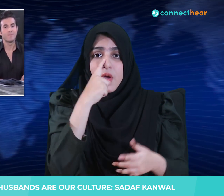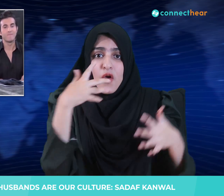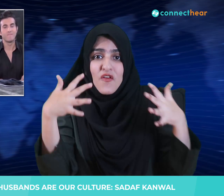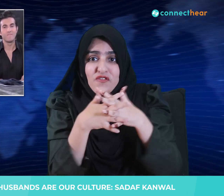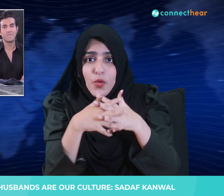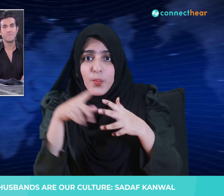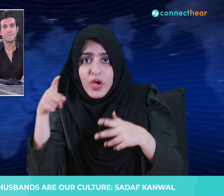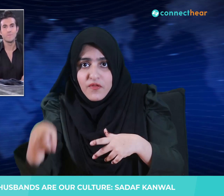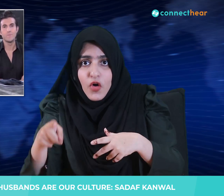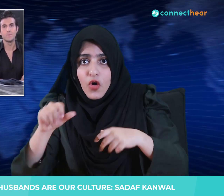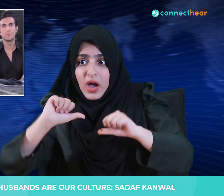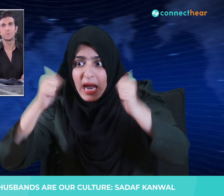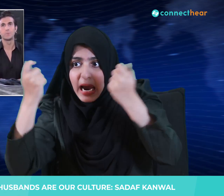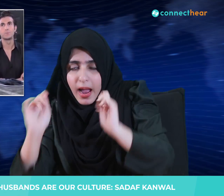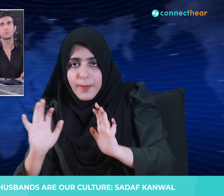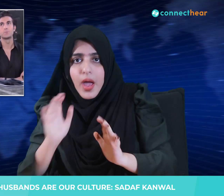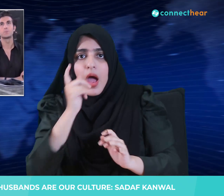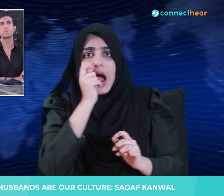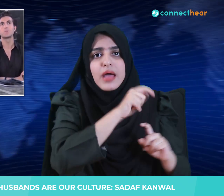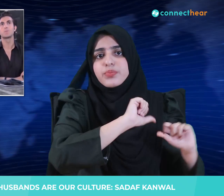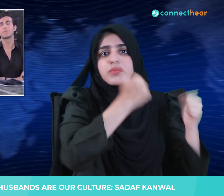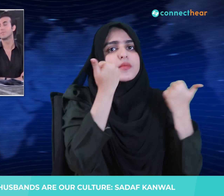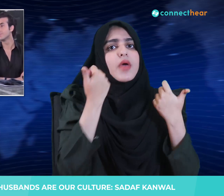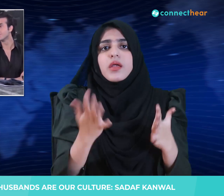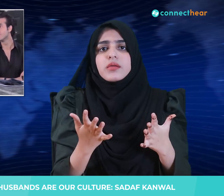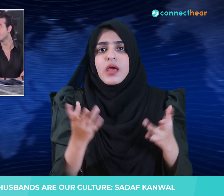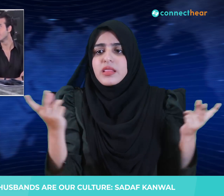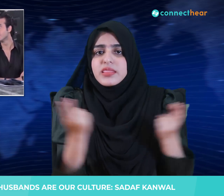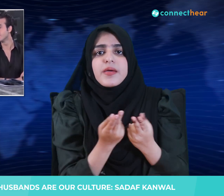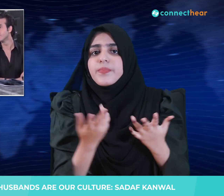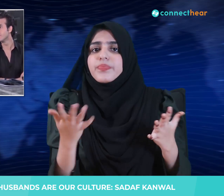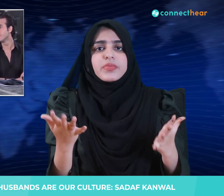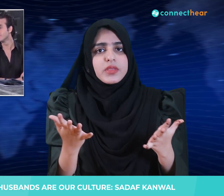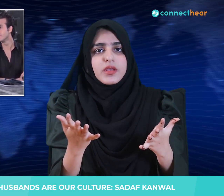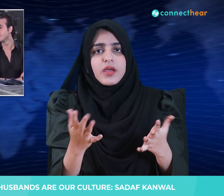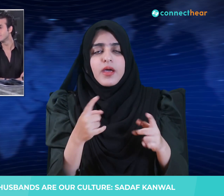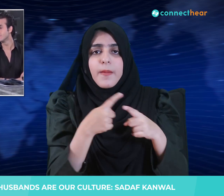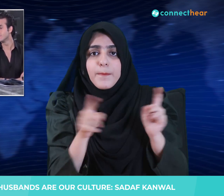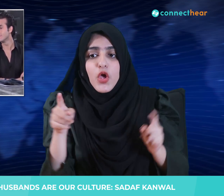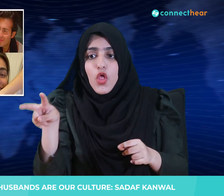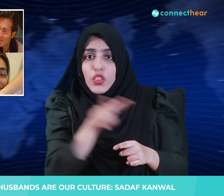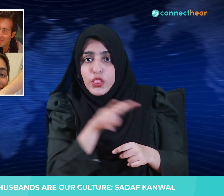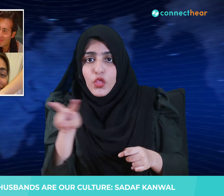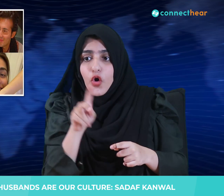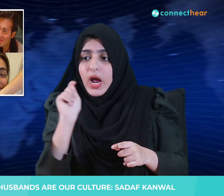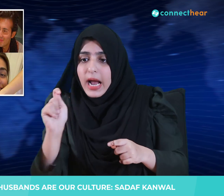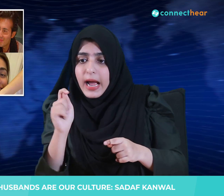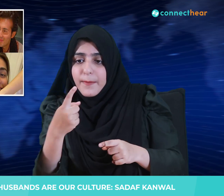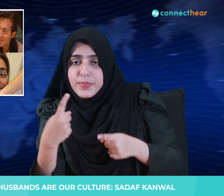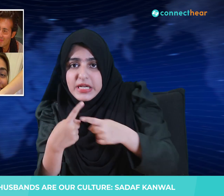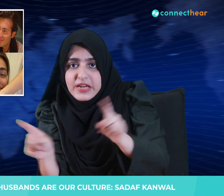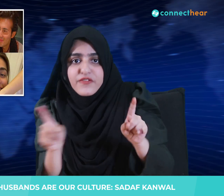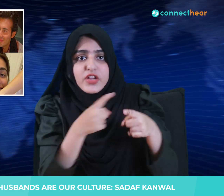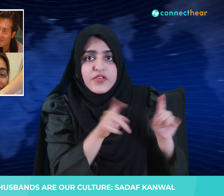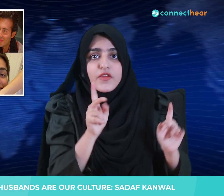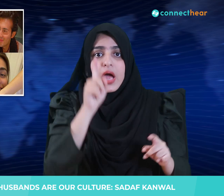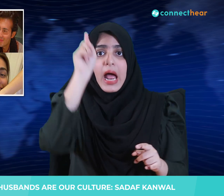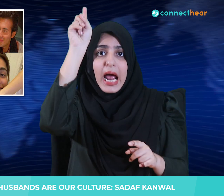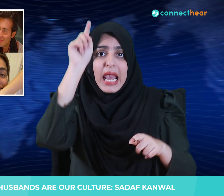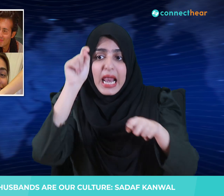what a woman can do, a man cannot. That is the role solely of a woman. Both of them need to understand their place. God